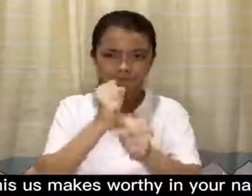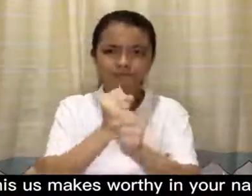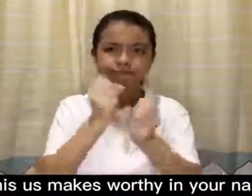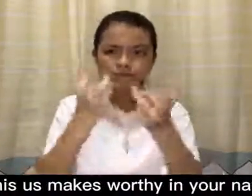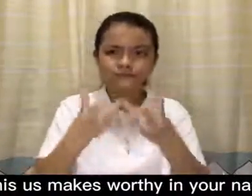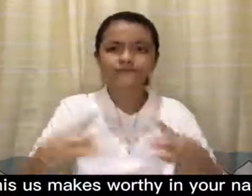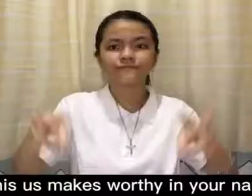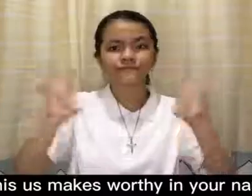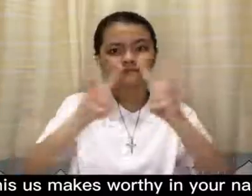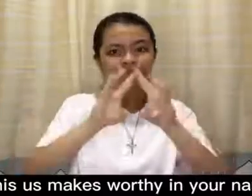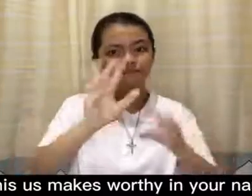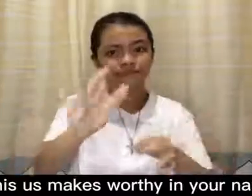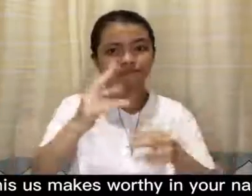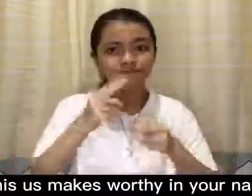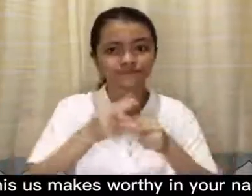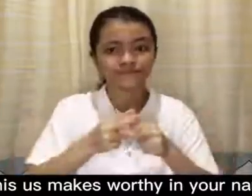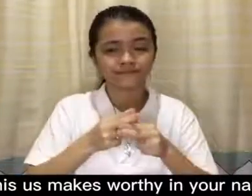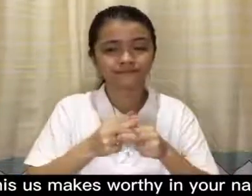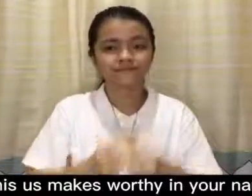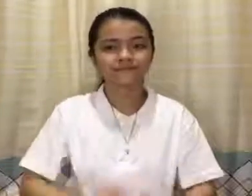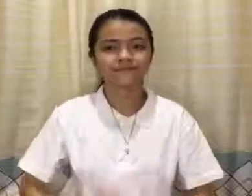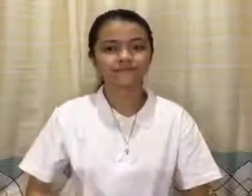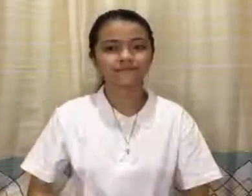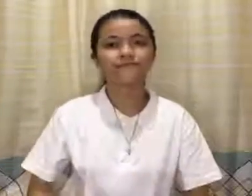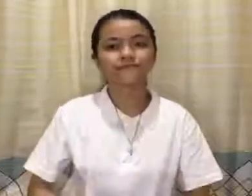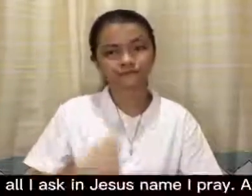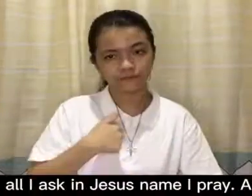By the power of your love